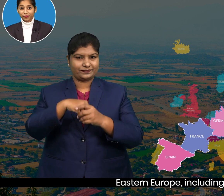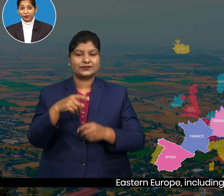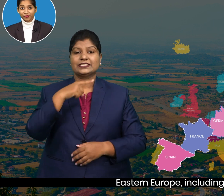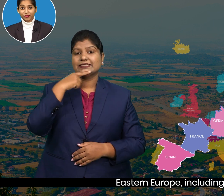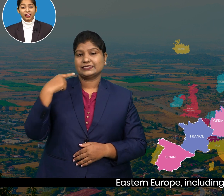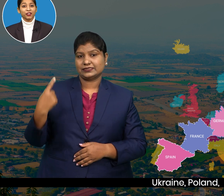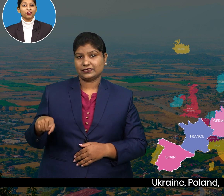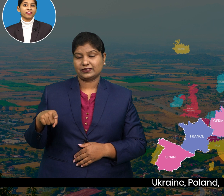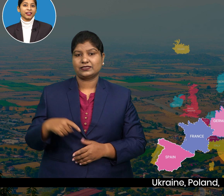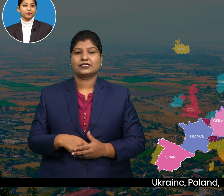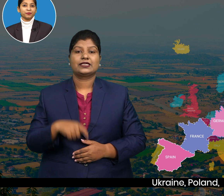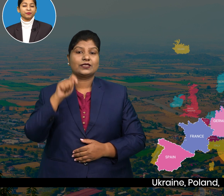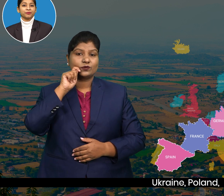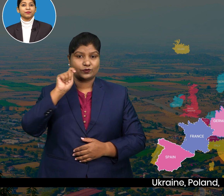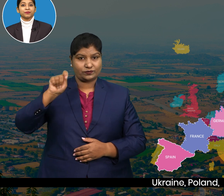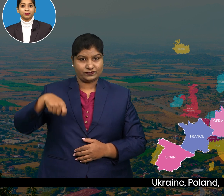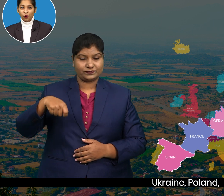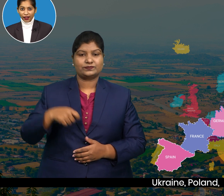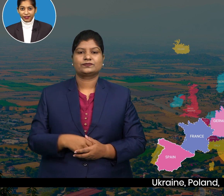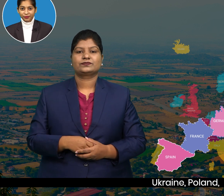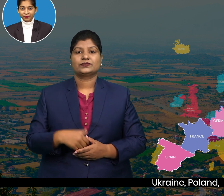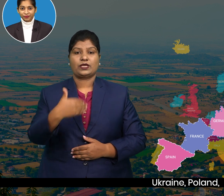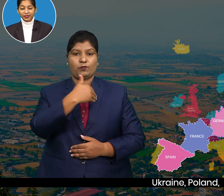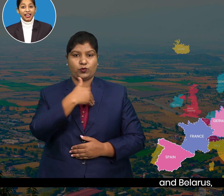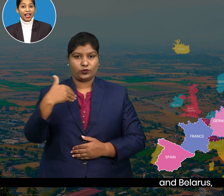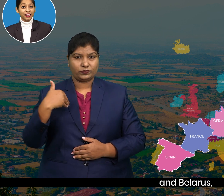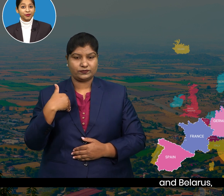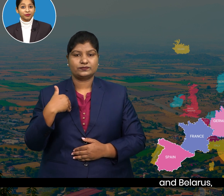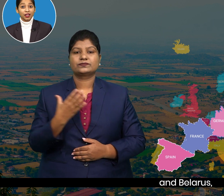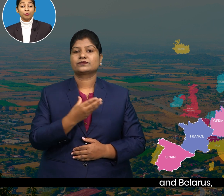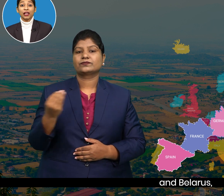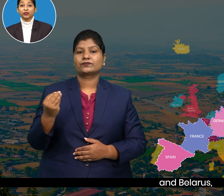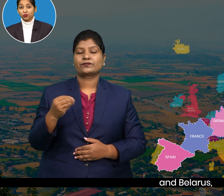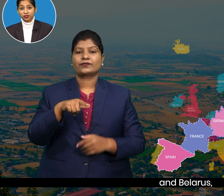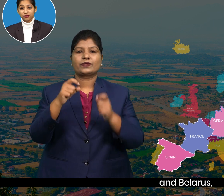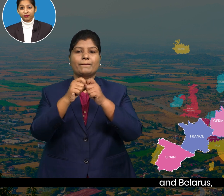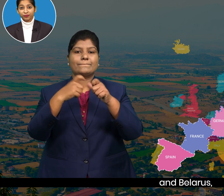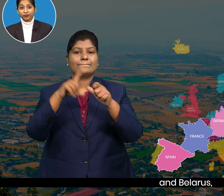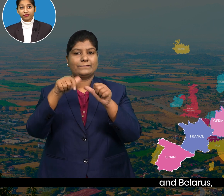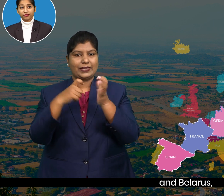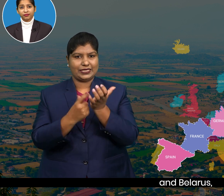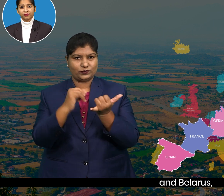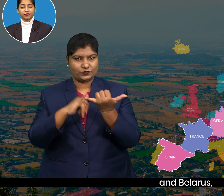Russia, Ukraine, Poland and Belarus,